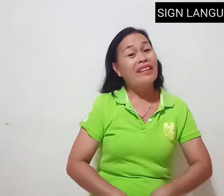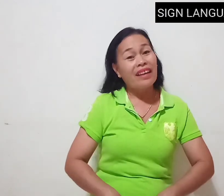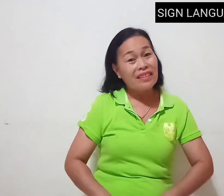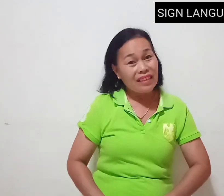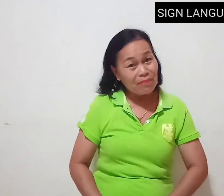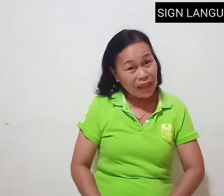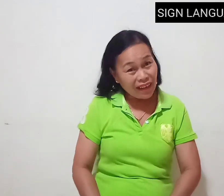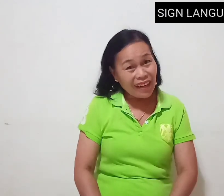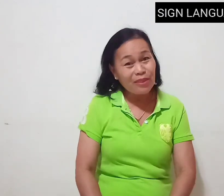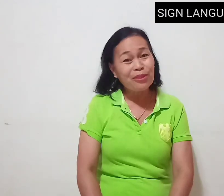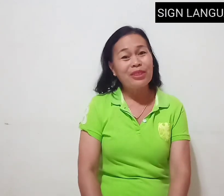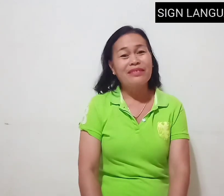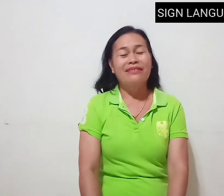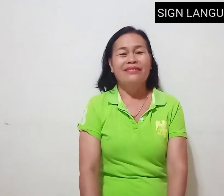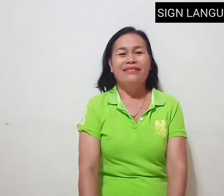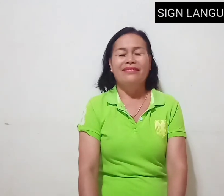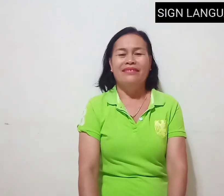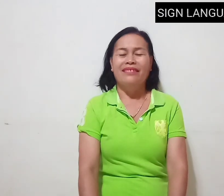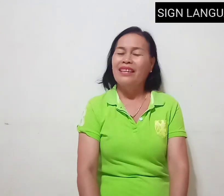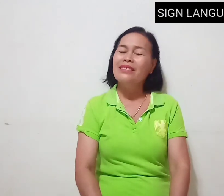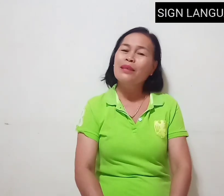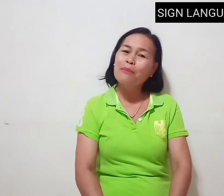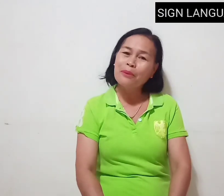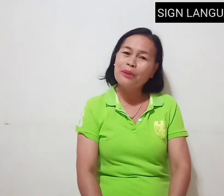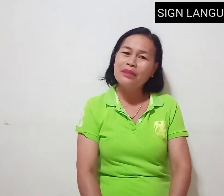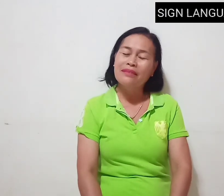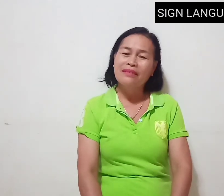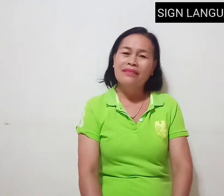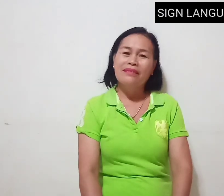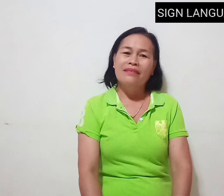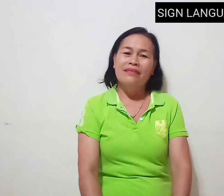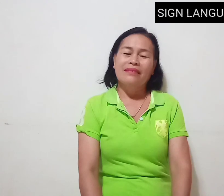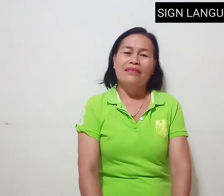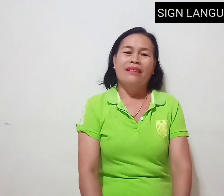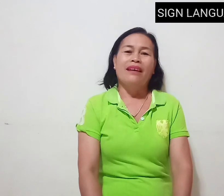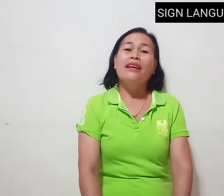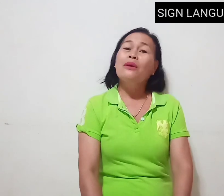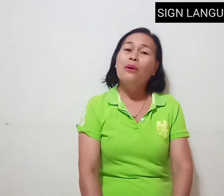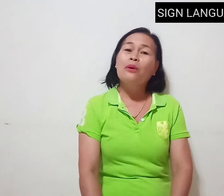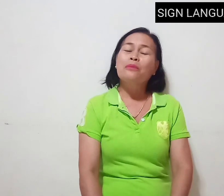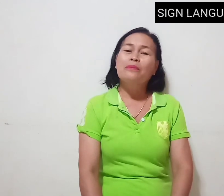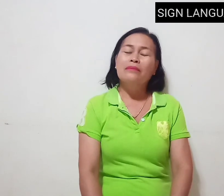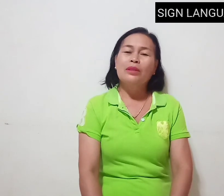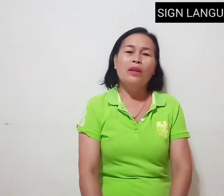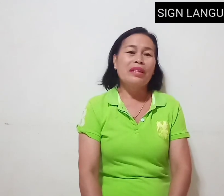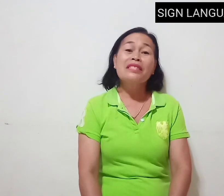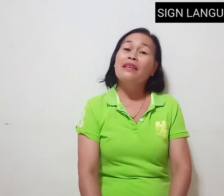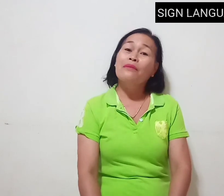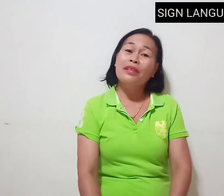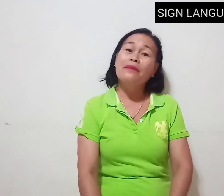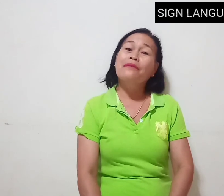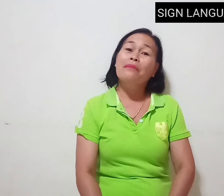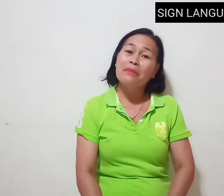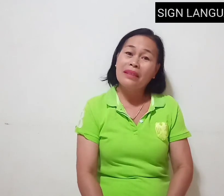Kana lang sa pagkakaroon. Next na pod. I hope you learn something from